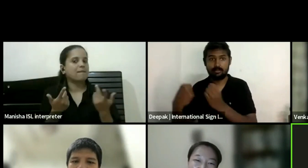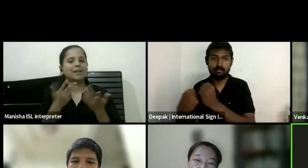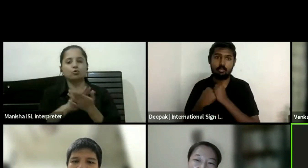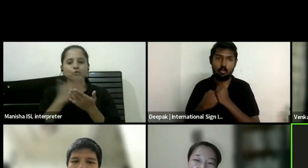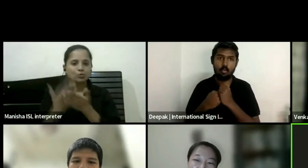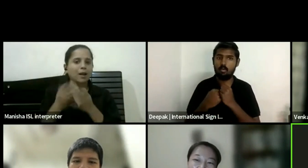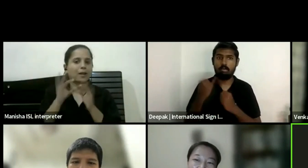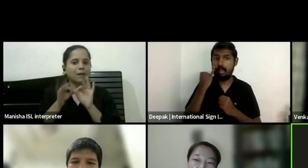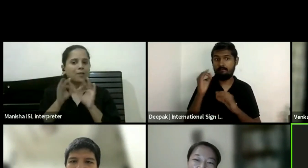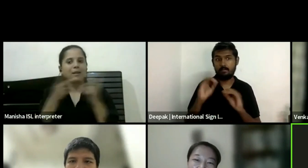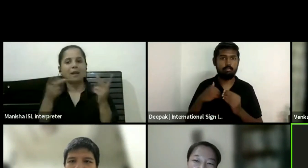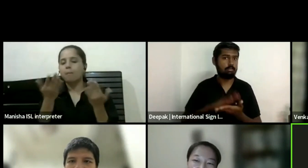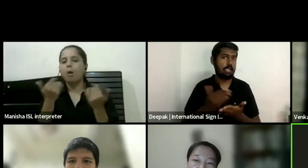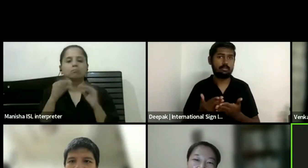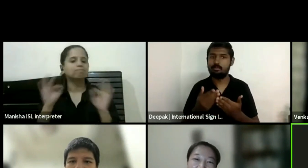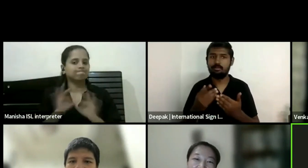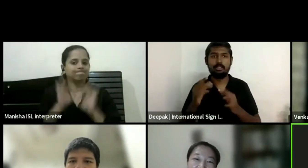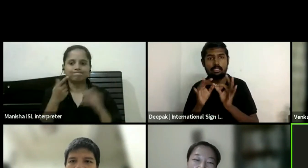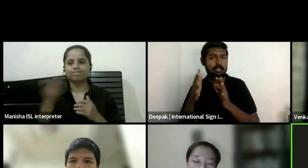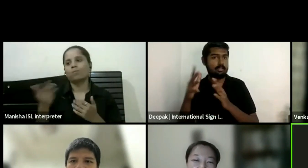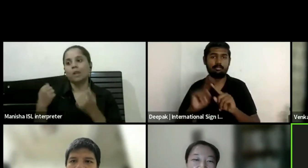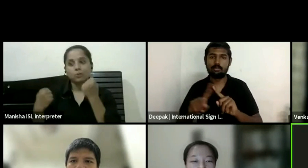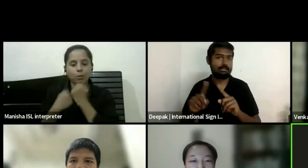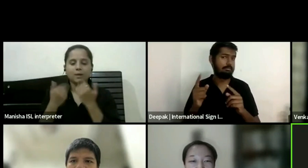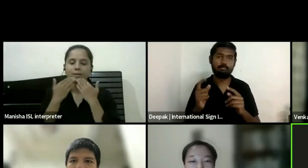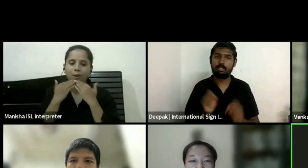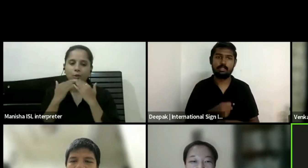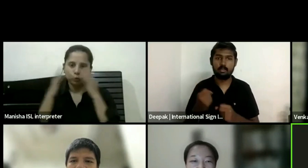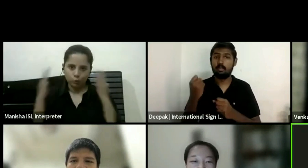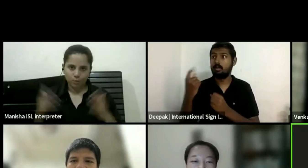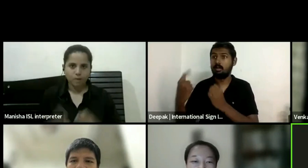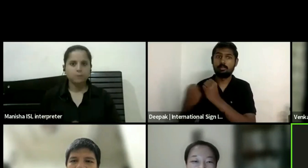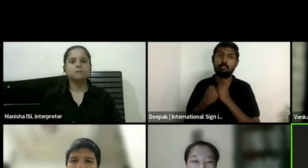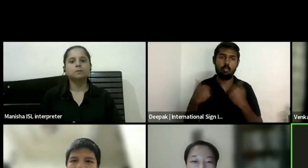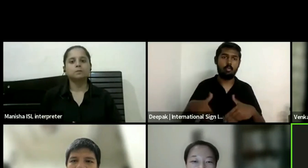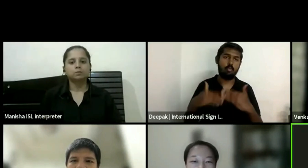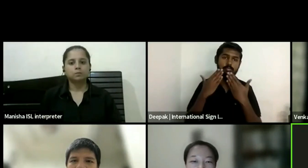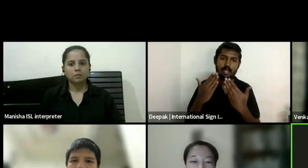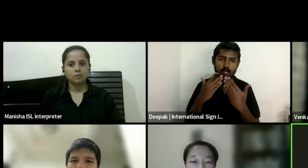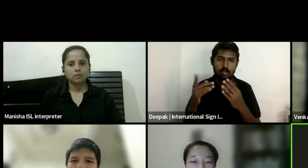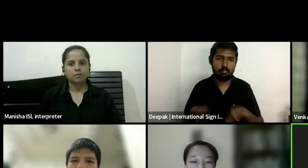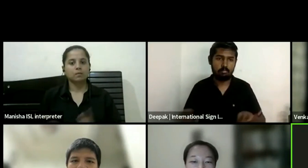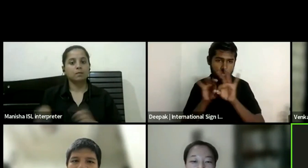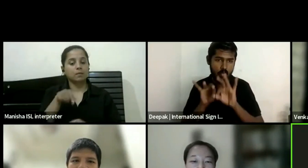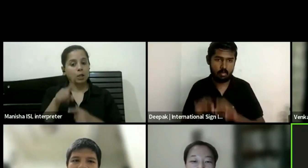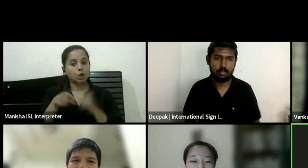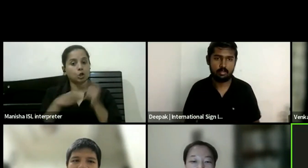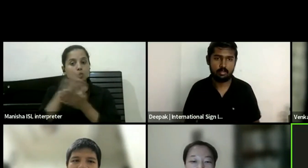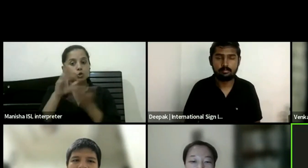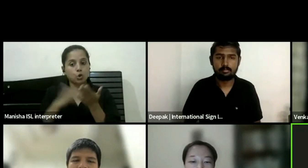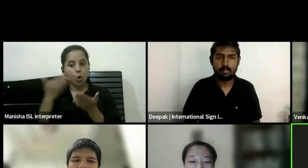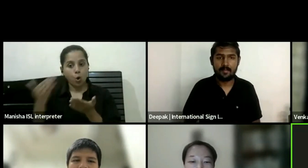this webinar. So thanks to them. And thanks to John and Vidyasagar for the